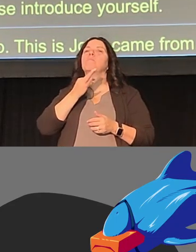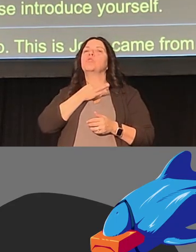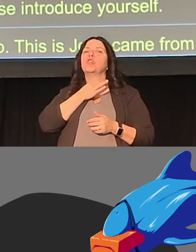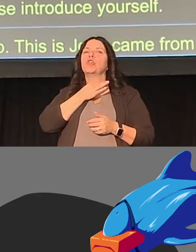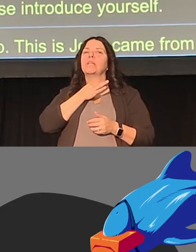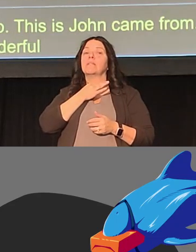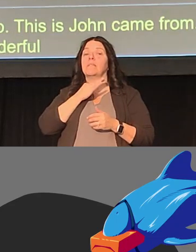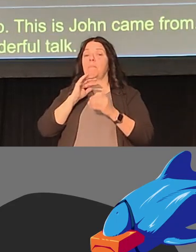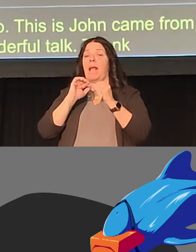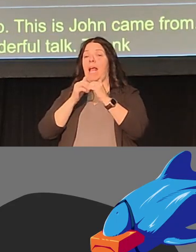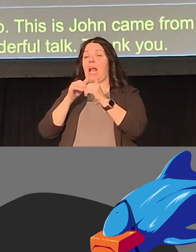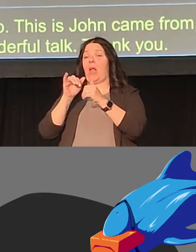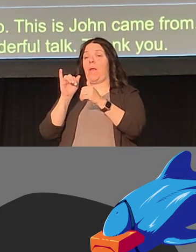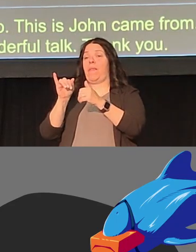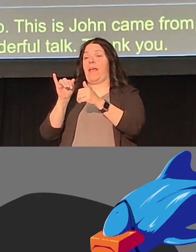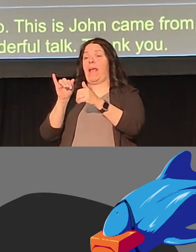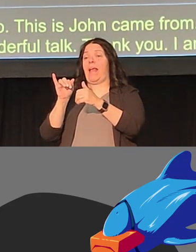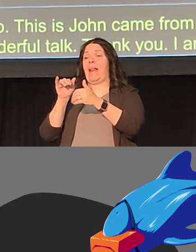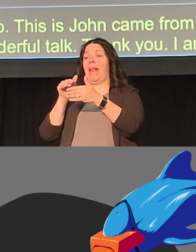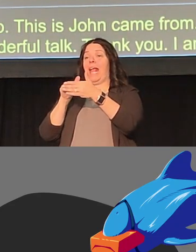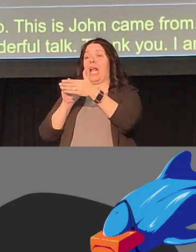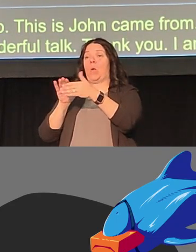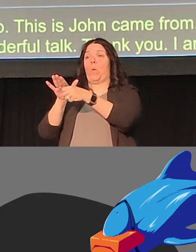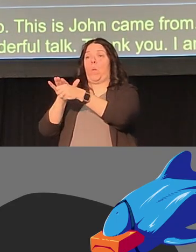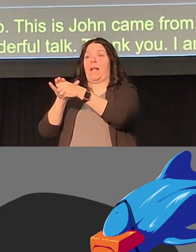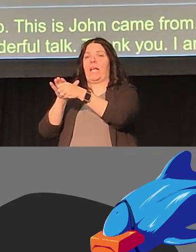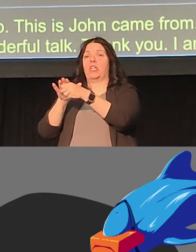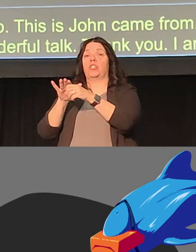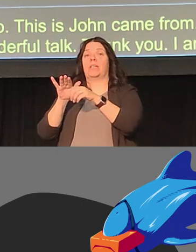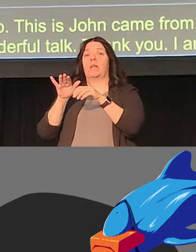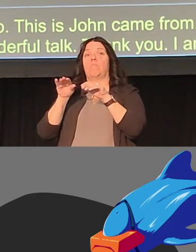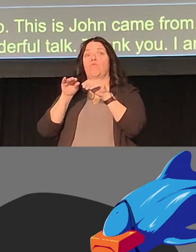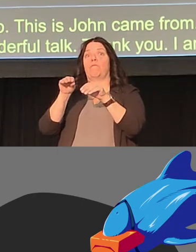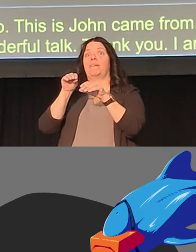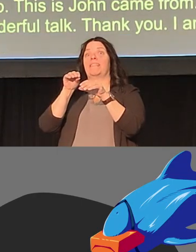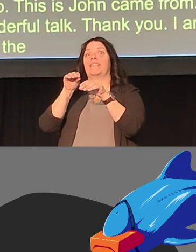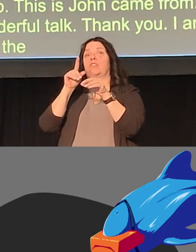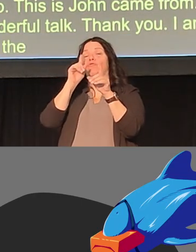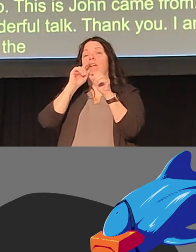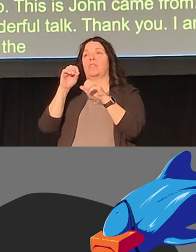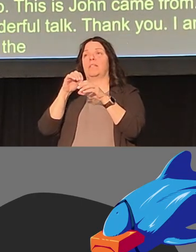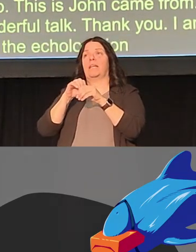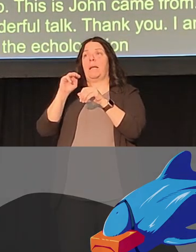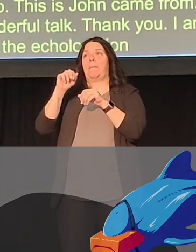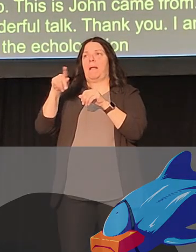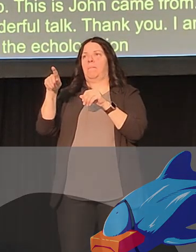the echolocation and these movement strategies in VR map